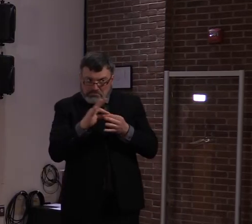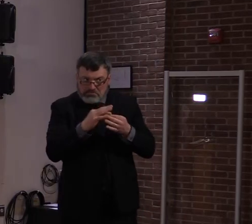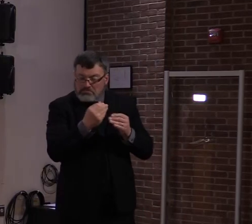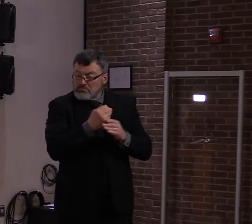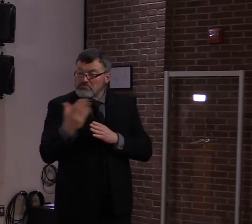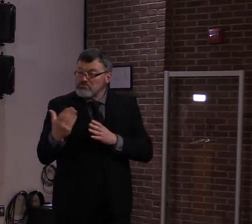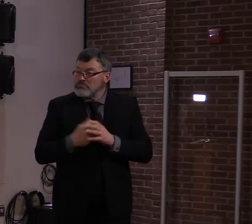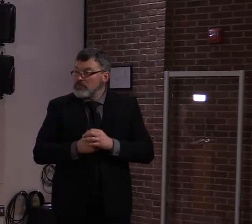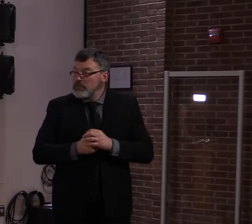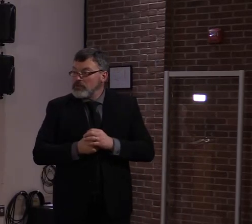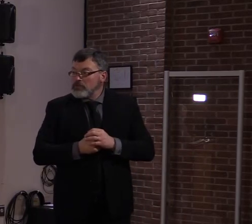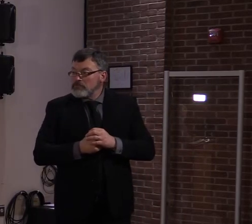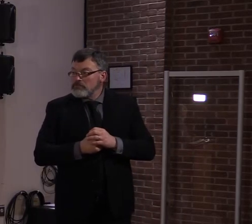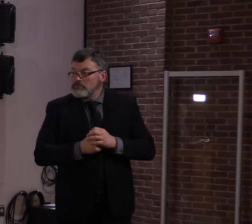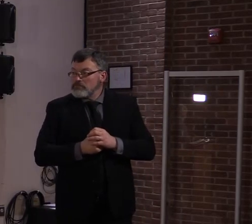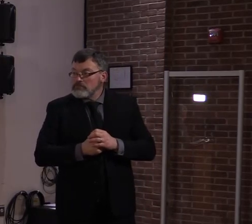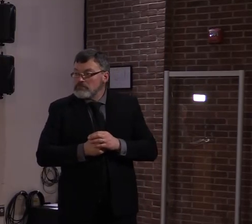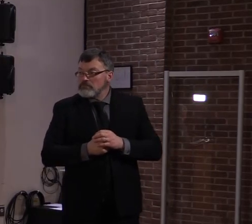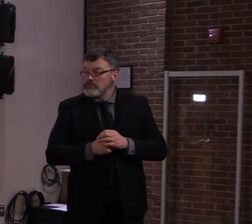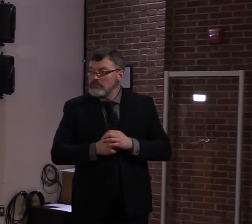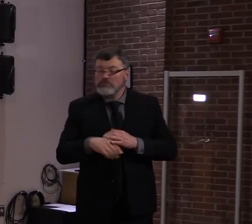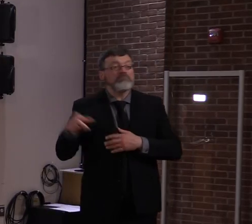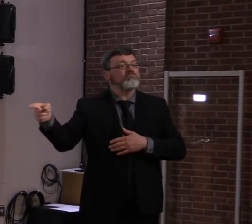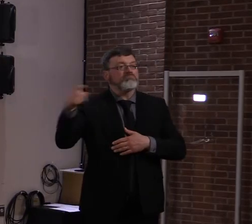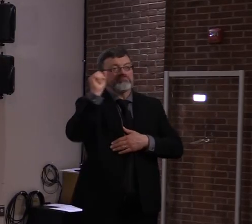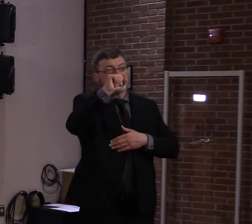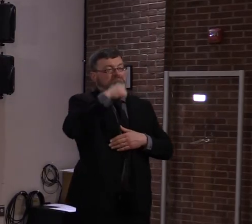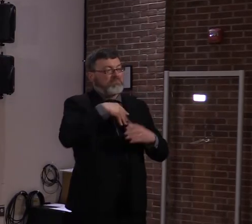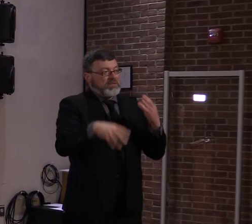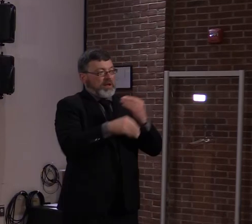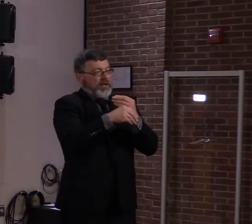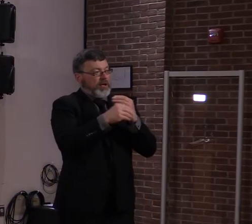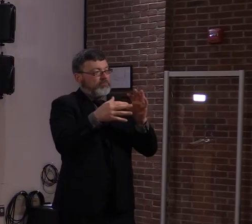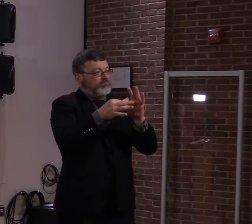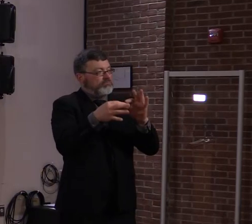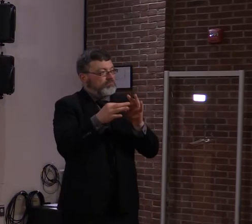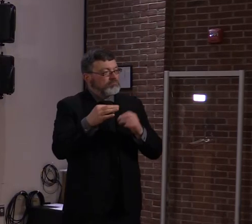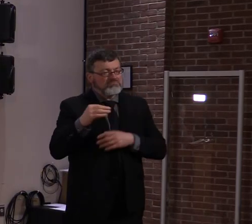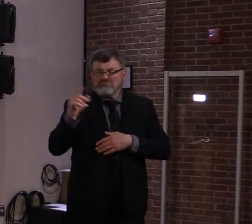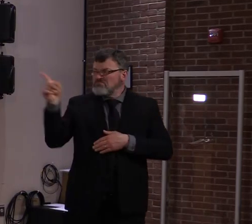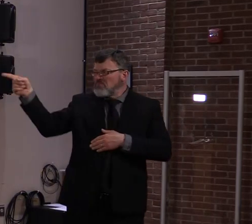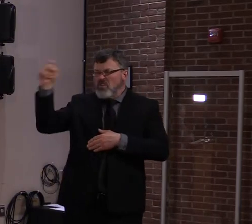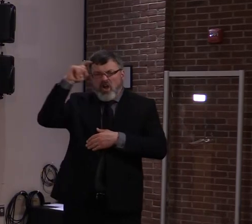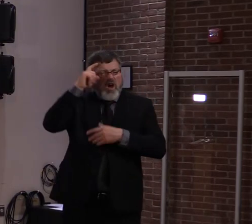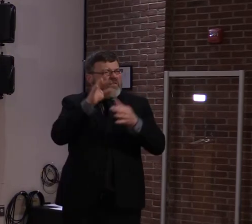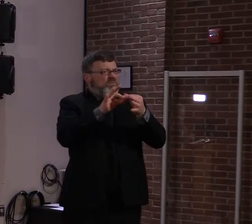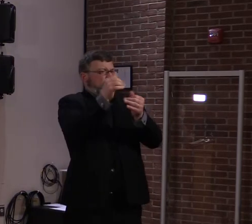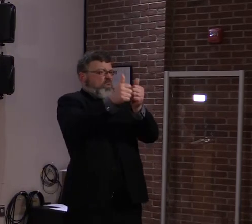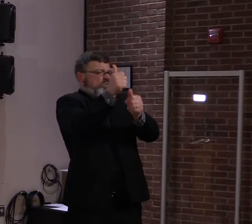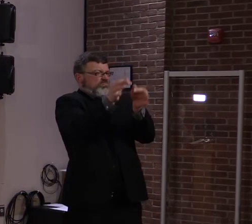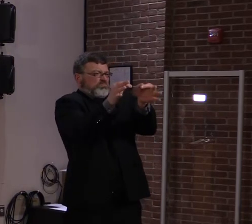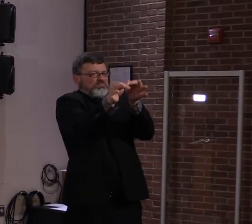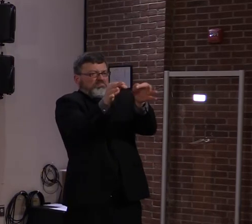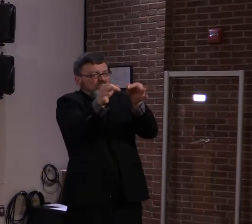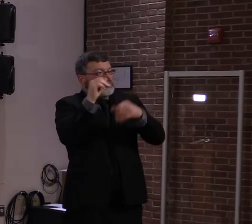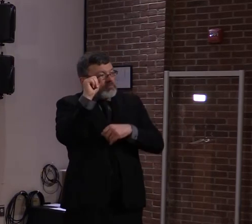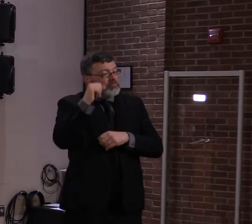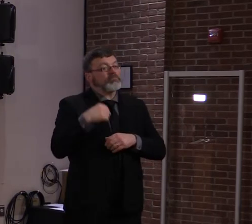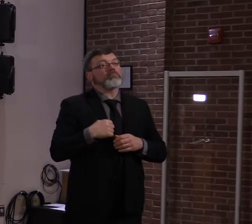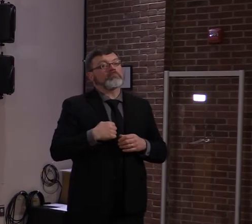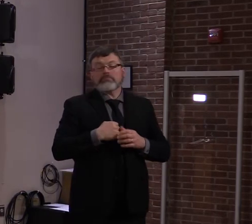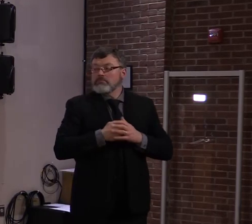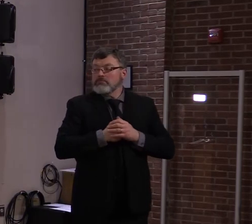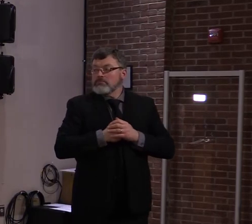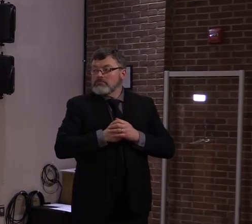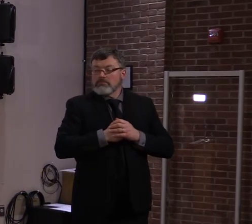Yeah, Kevin, I think the governor explained it well. We're in a transition year where we're going to be putting